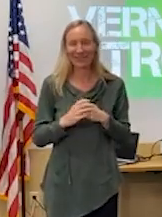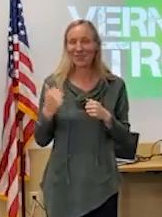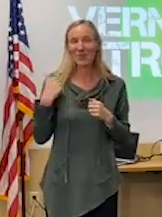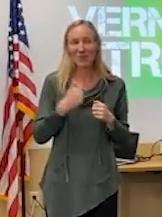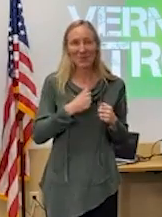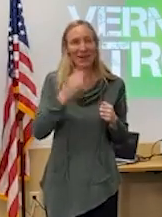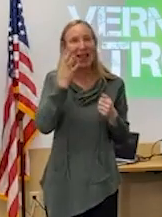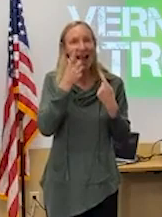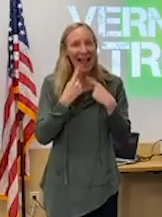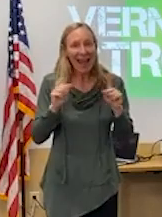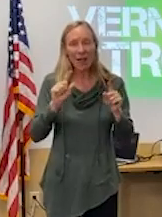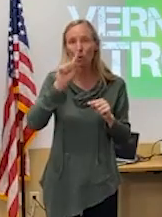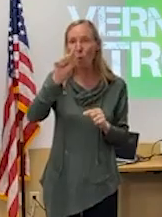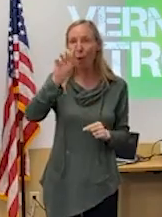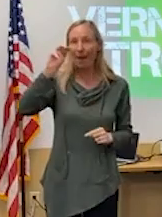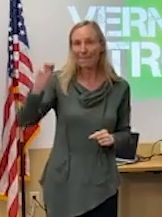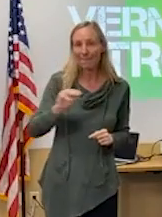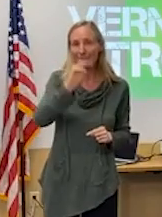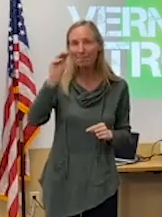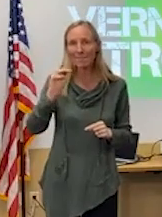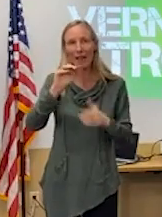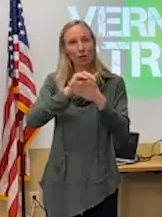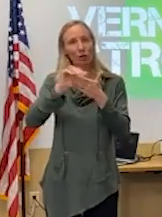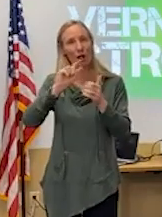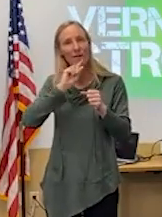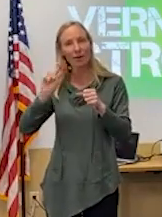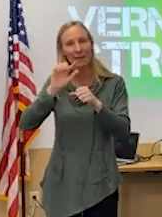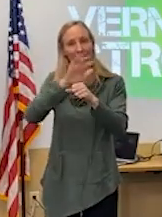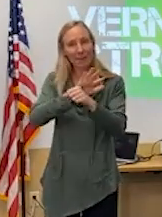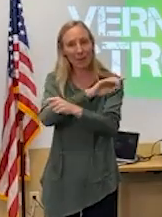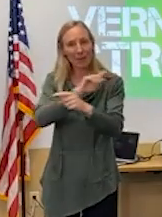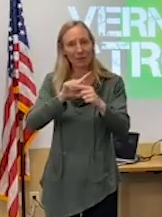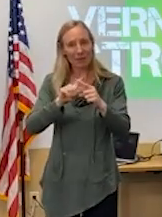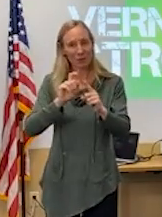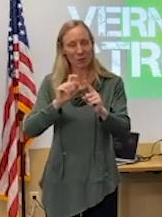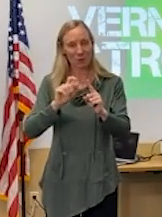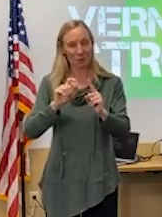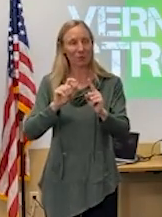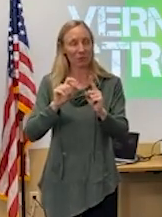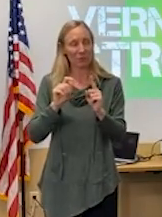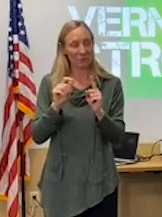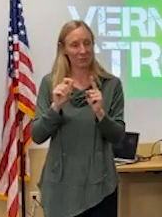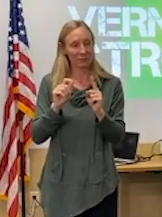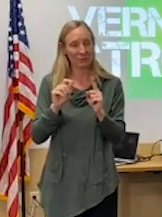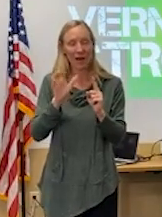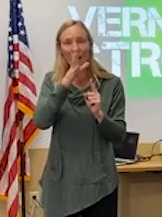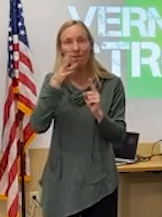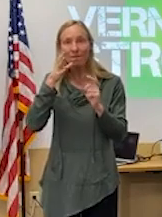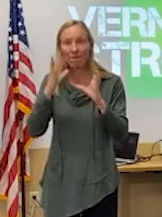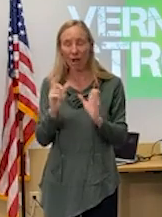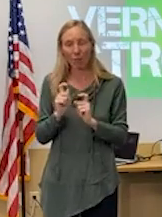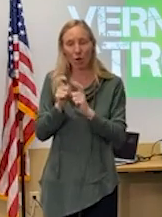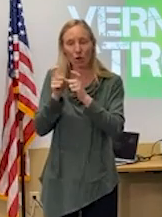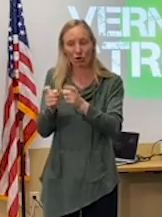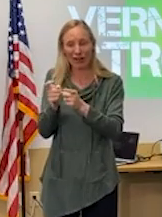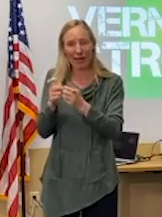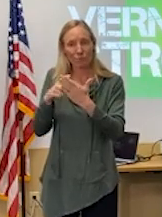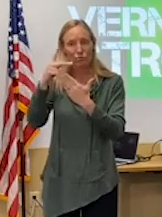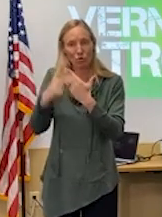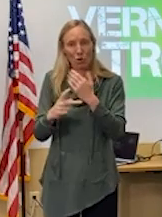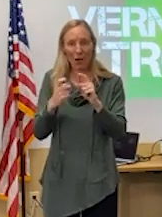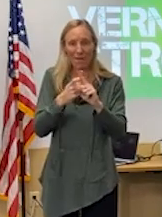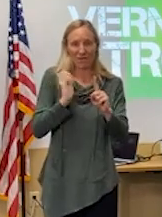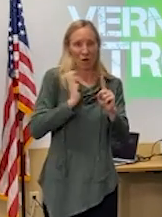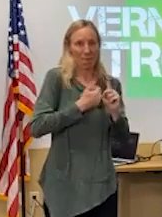We're announcing a $1 million commitment from the Flood Response and Relief Fund into a farmer grant program that's going to